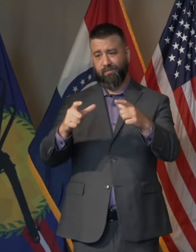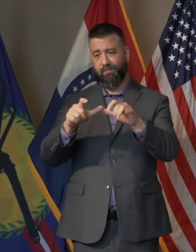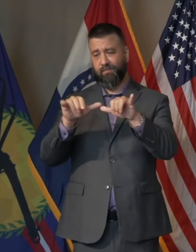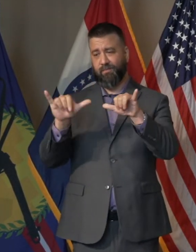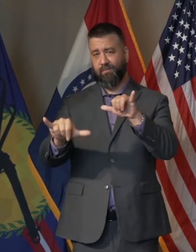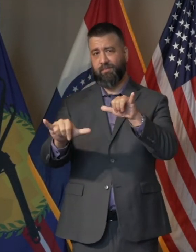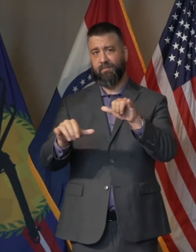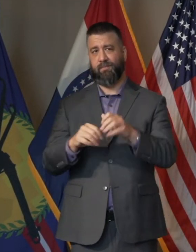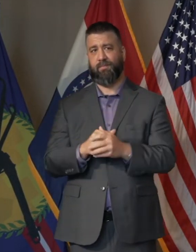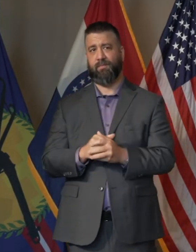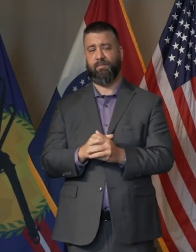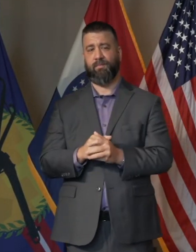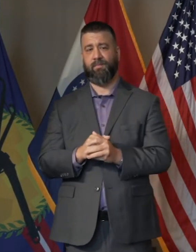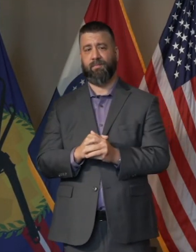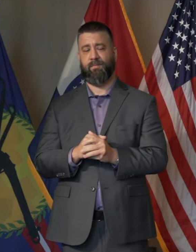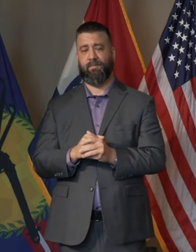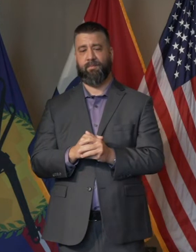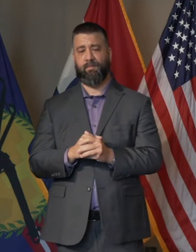can get a test.